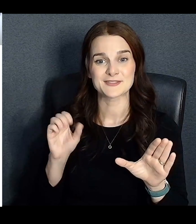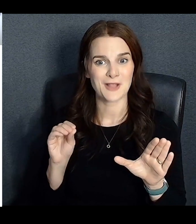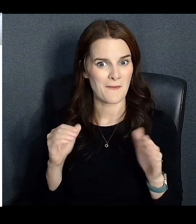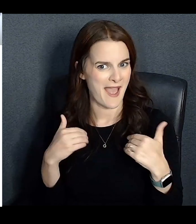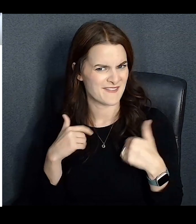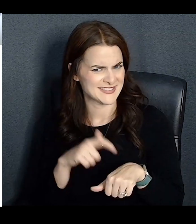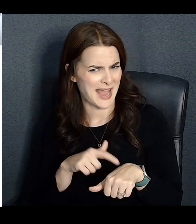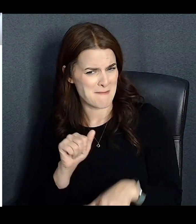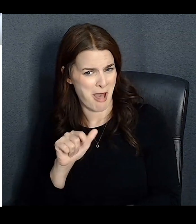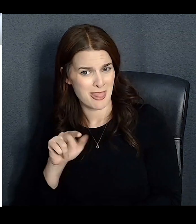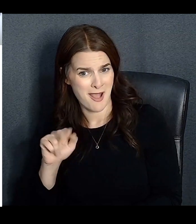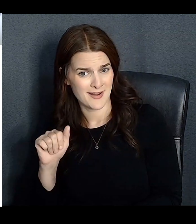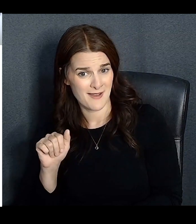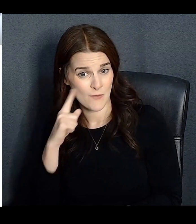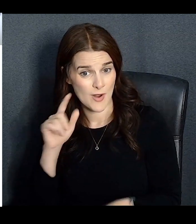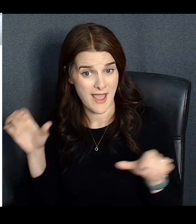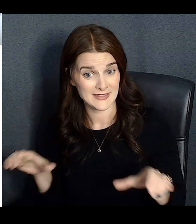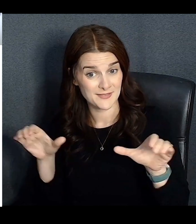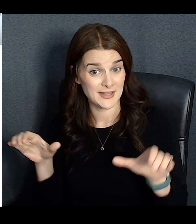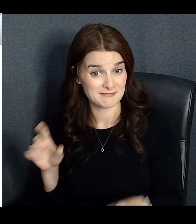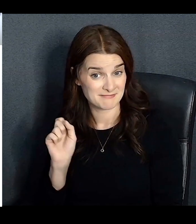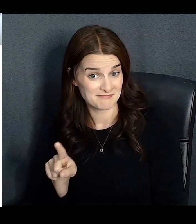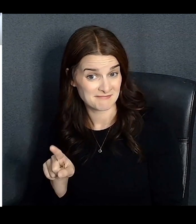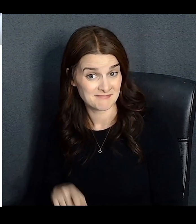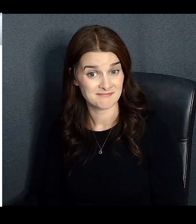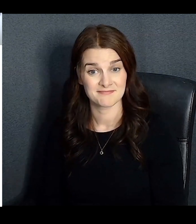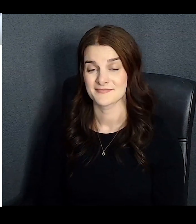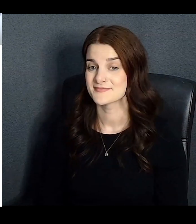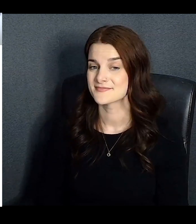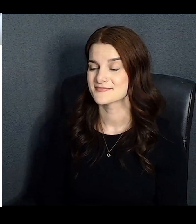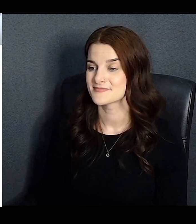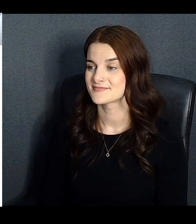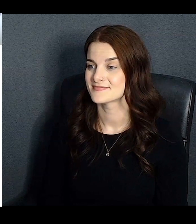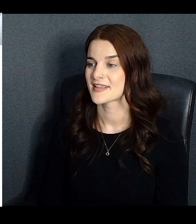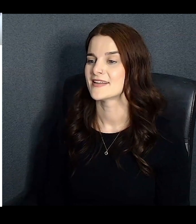Awesome. So do we have time, do you think, Alana, to do this activity?